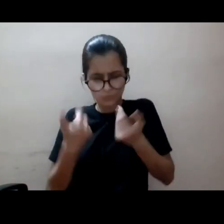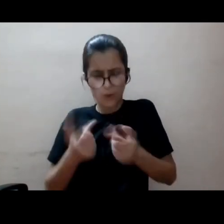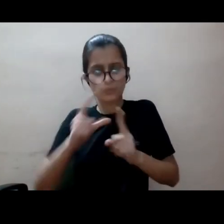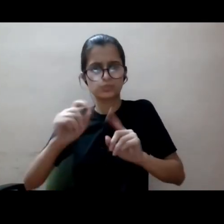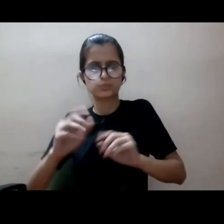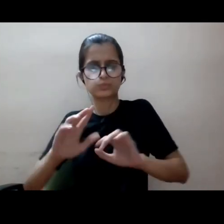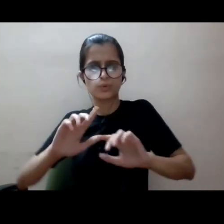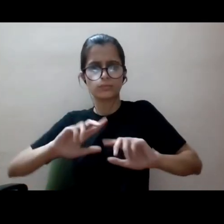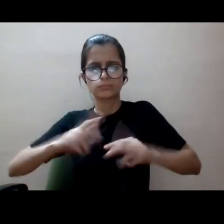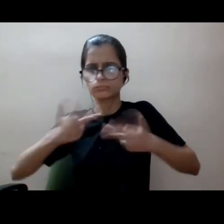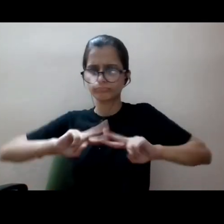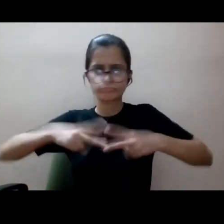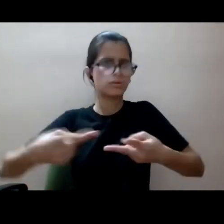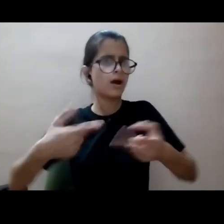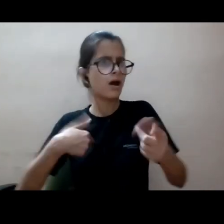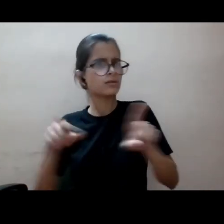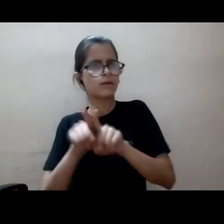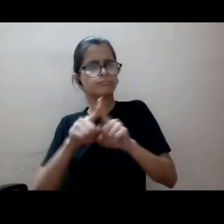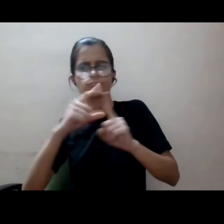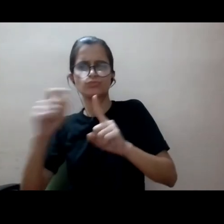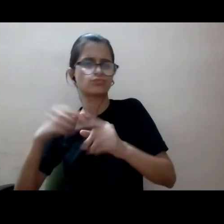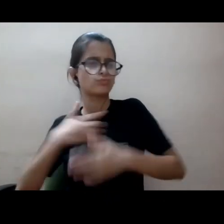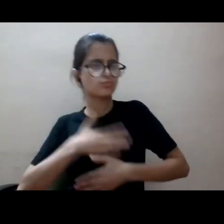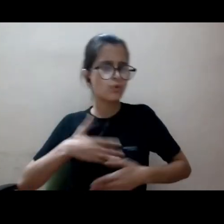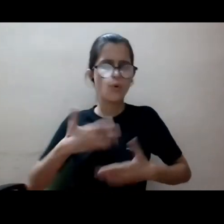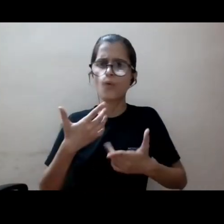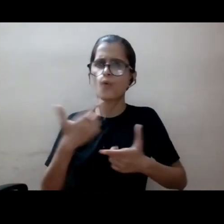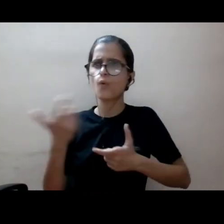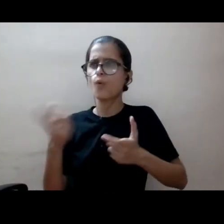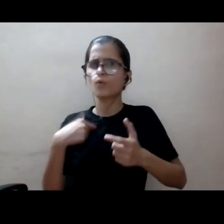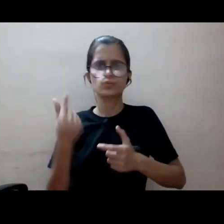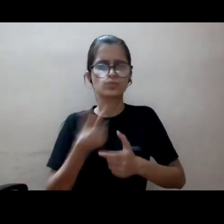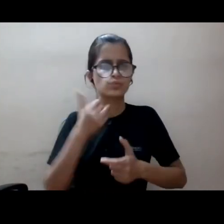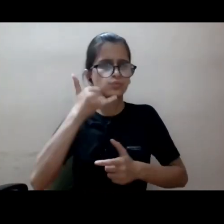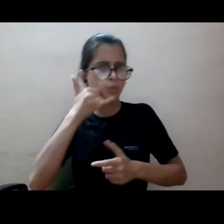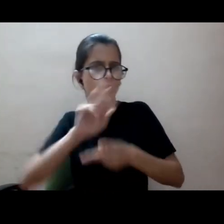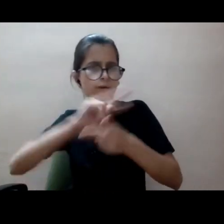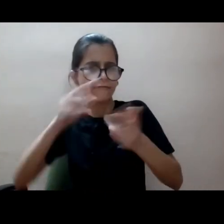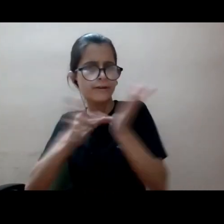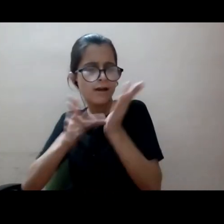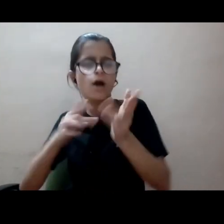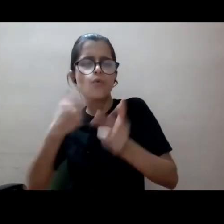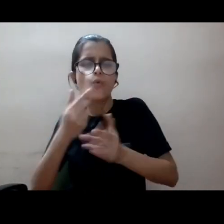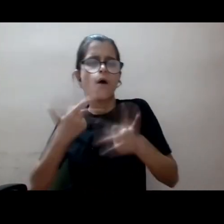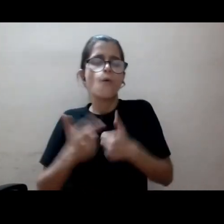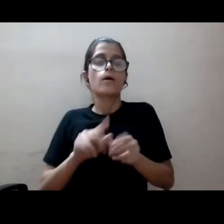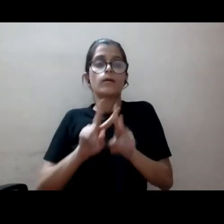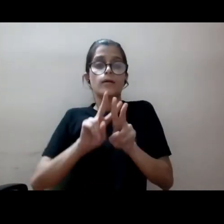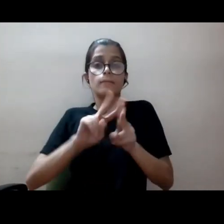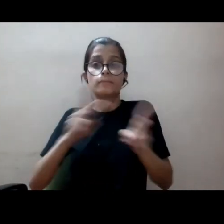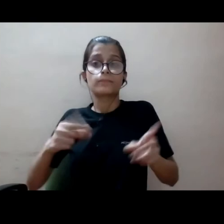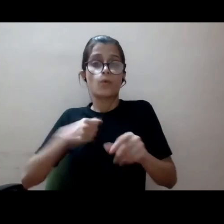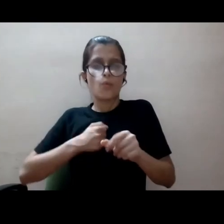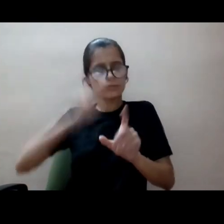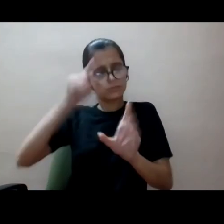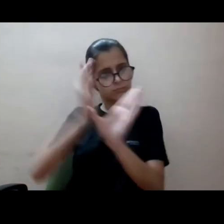we use voiceover or JAWS, how we use our phone, etc., etc. So, but our psychological